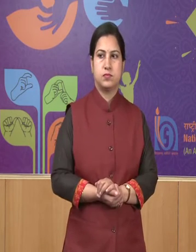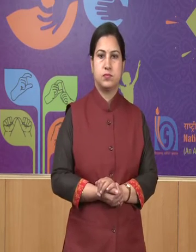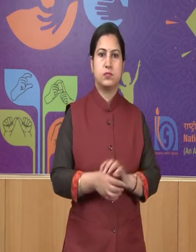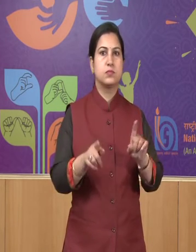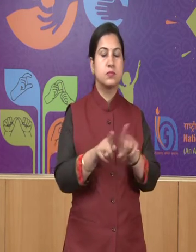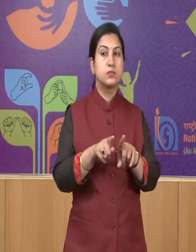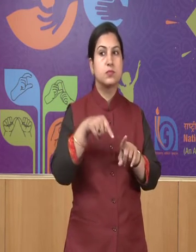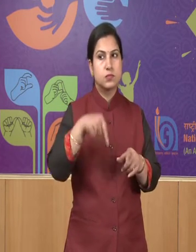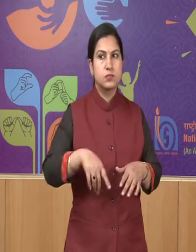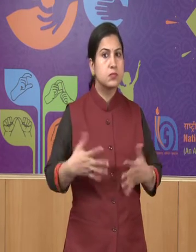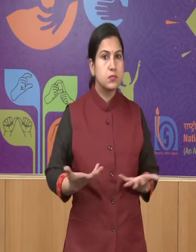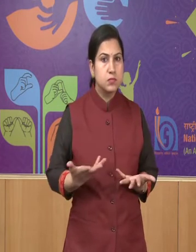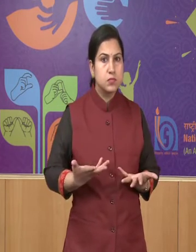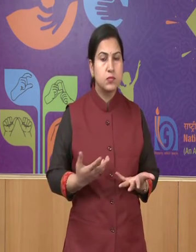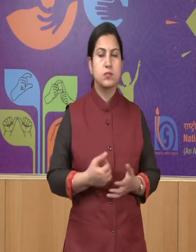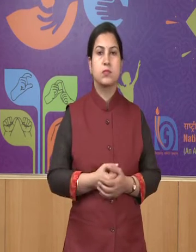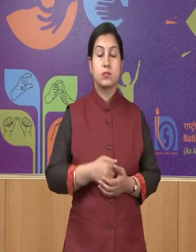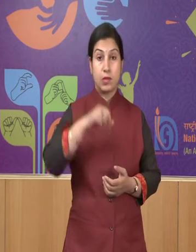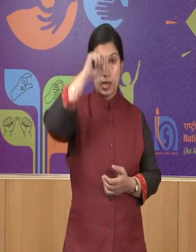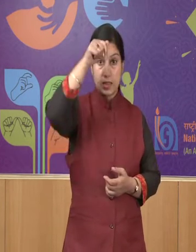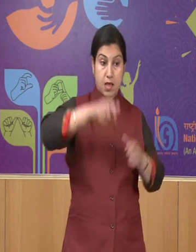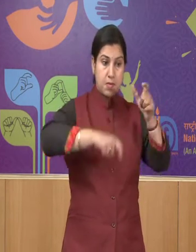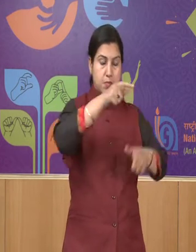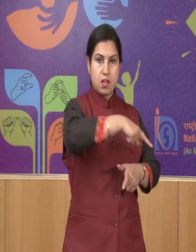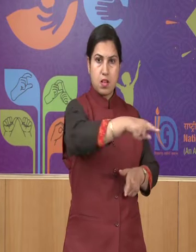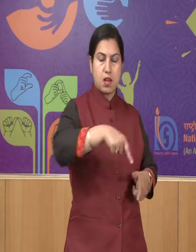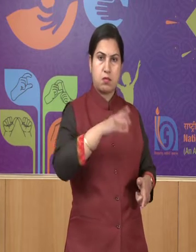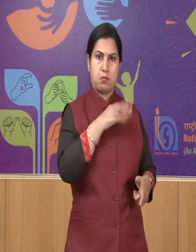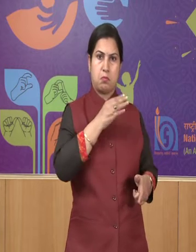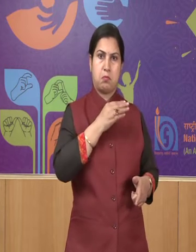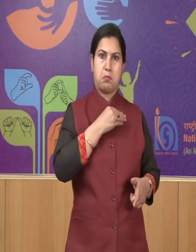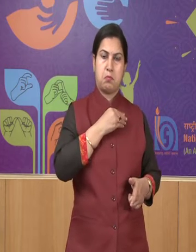As a result of this, the Indians became afraid of them.